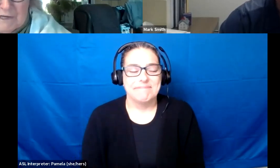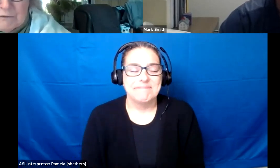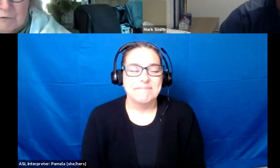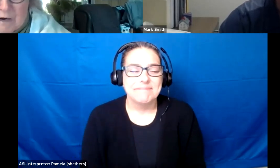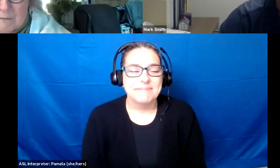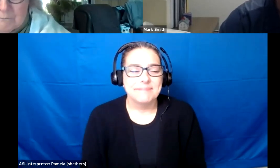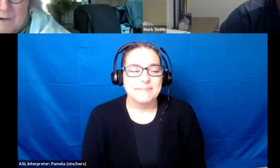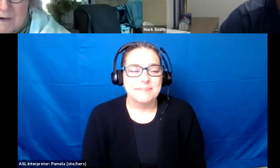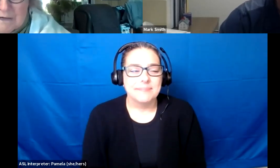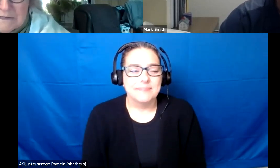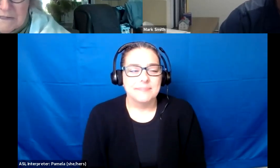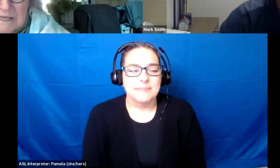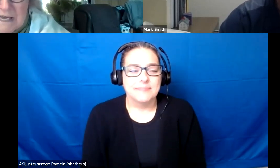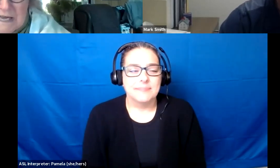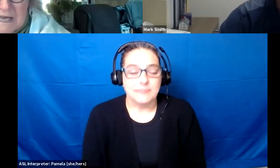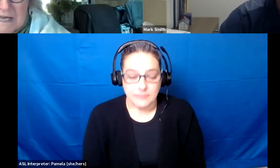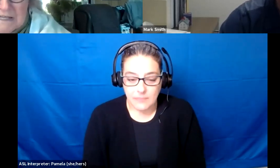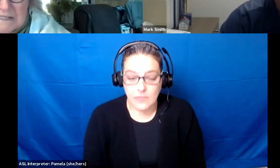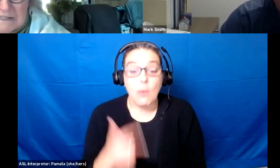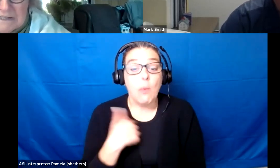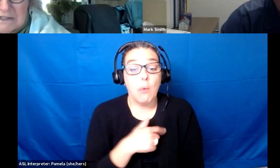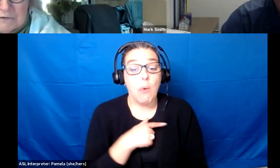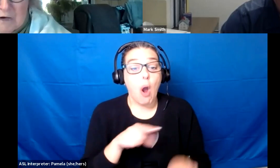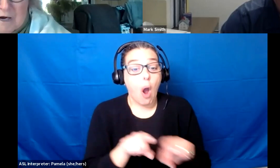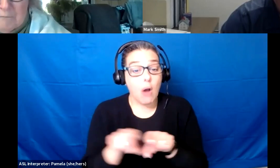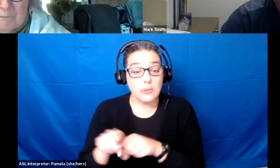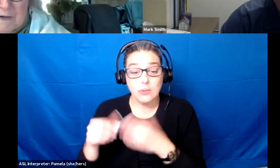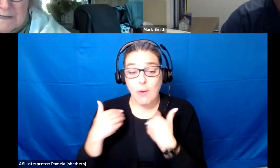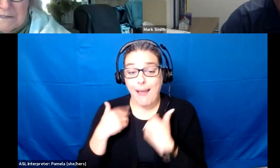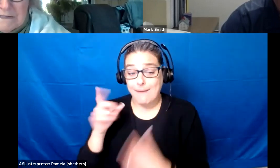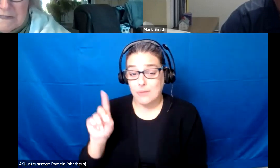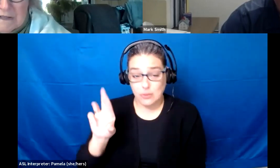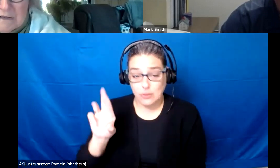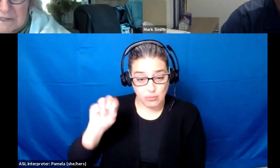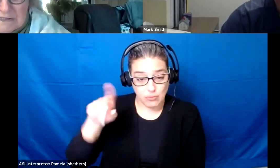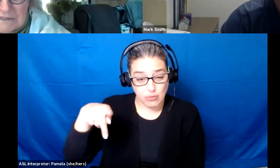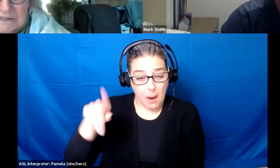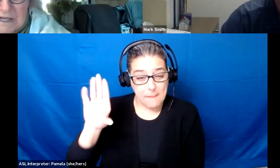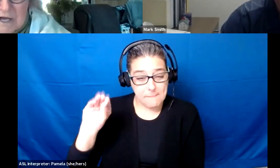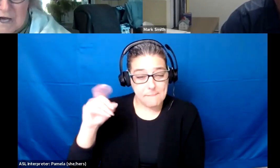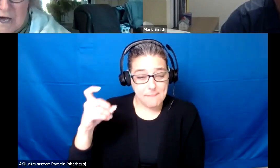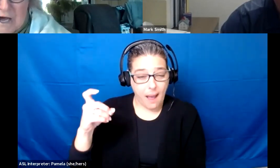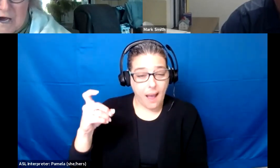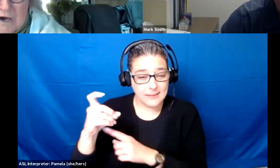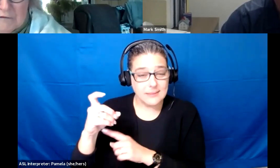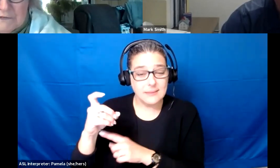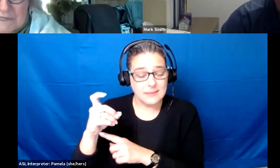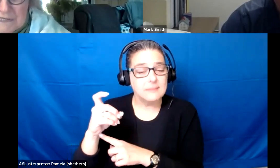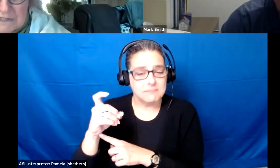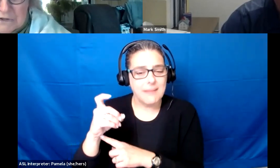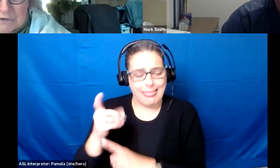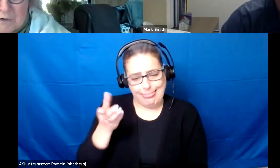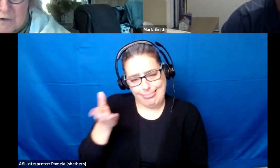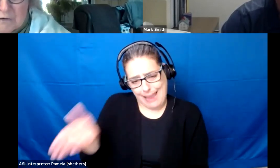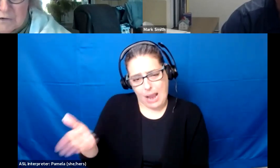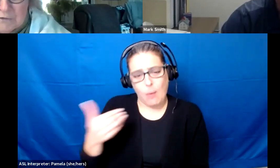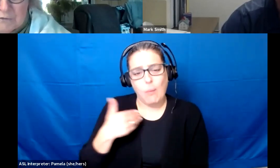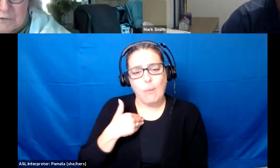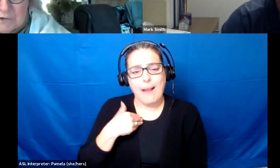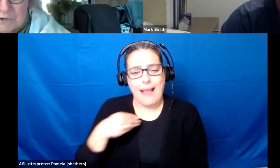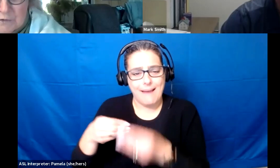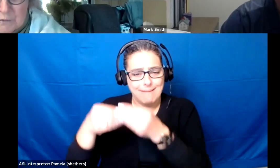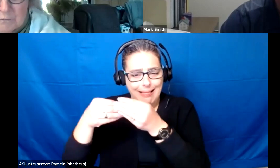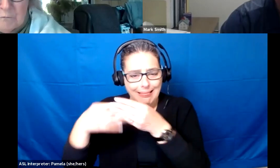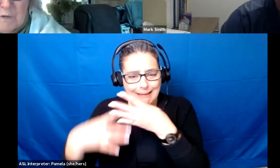We have a Dropbox, and in the Dropbox is a list of